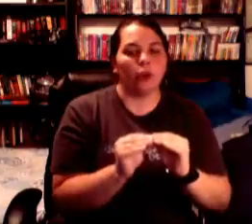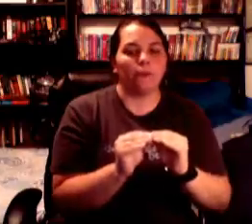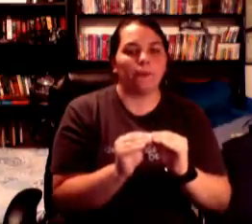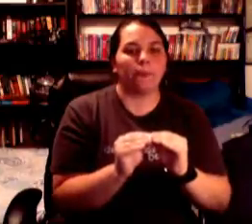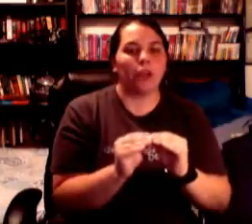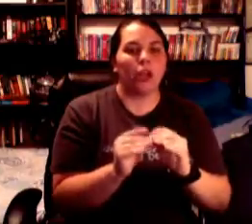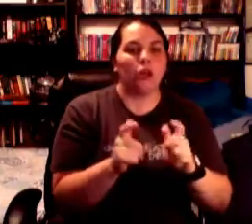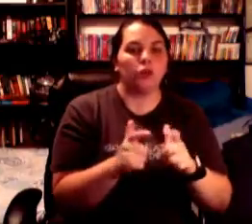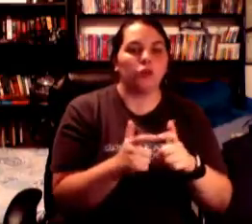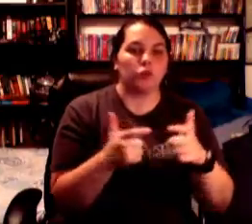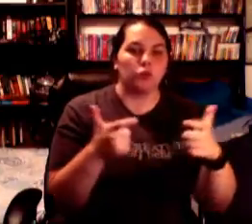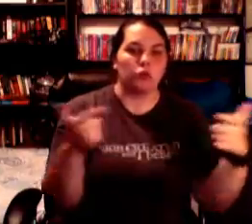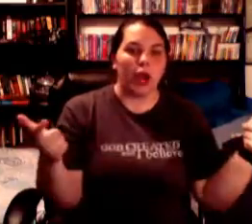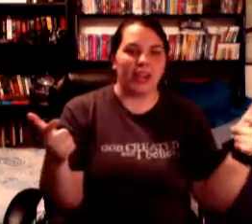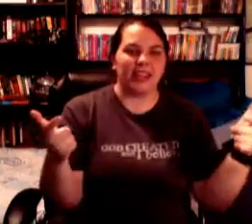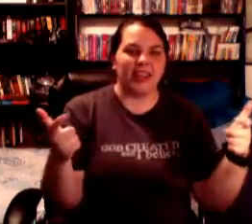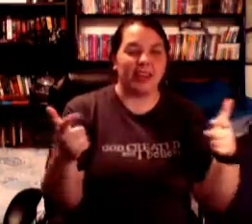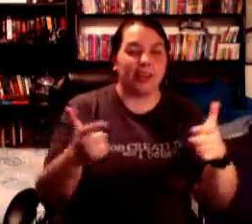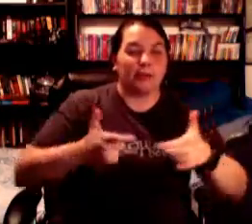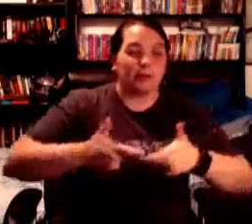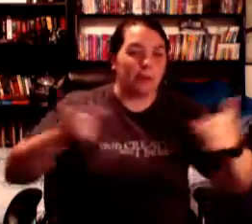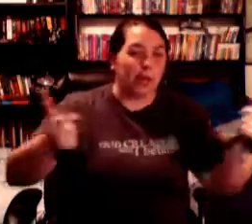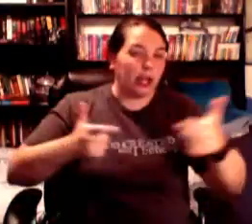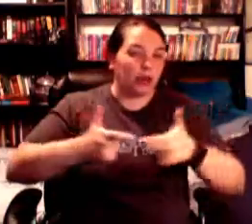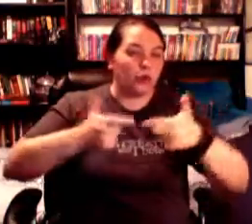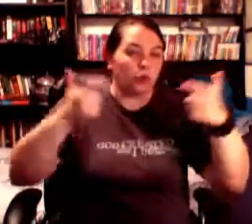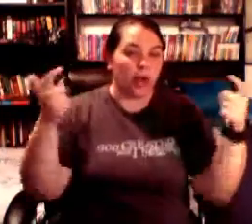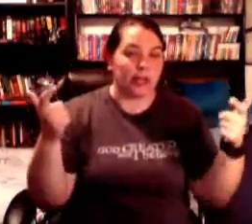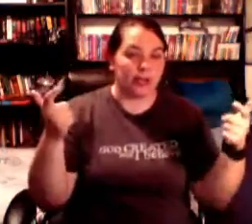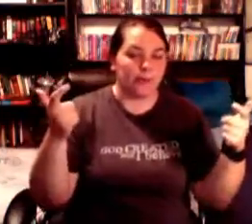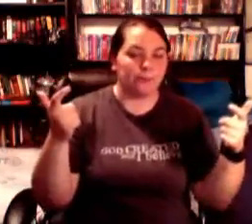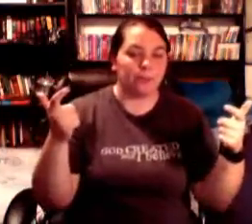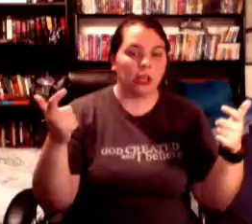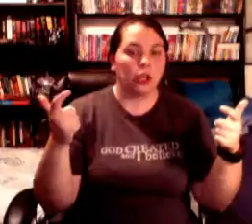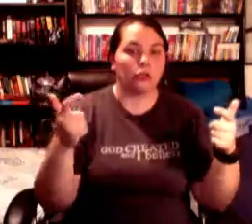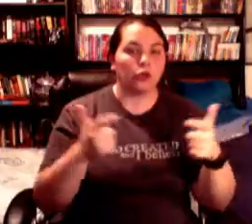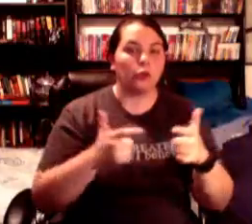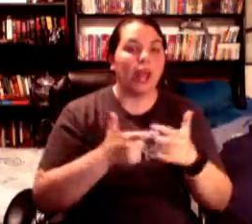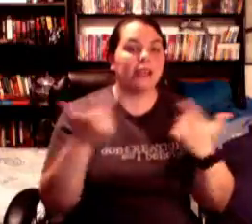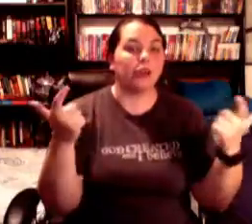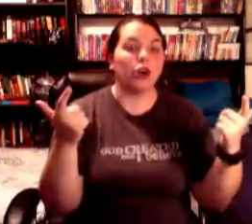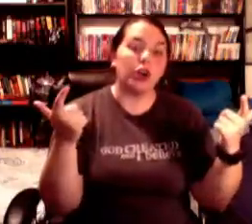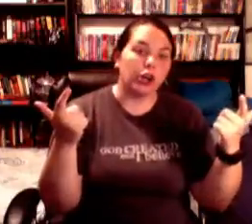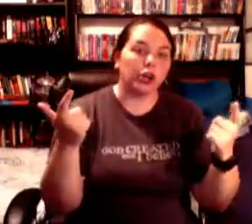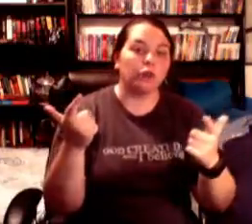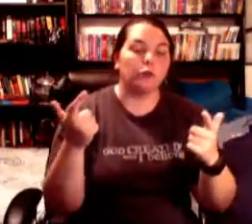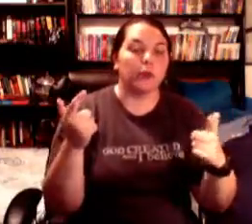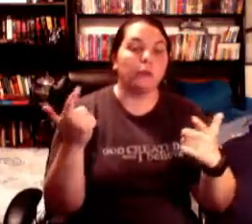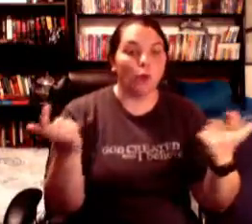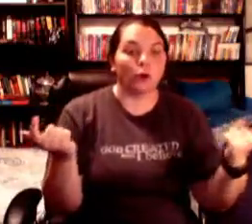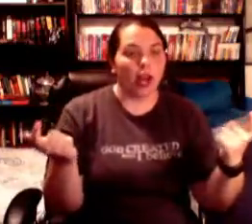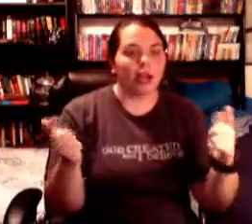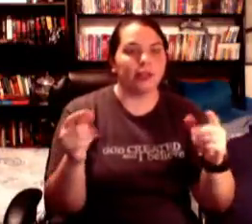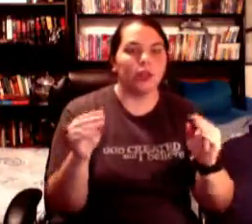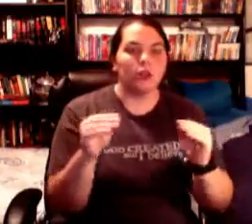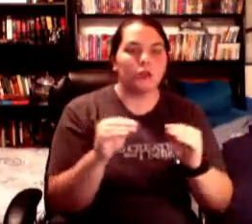More. Great. Like big, great. So greater would be more great.